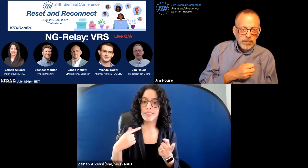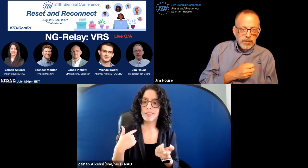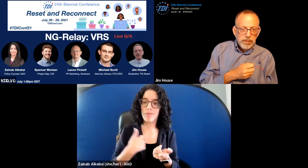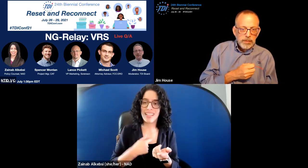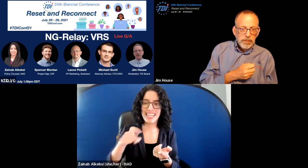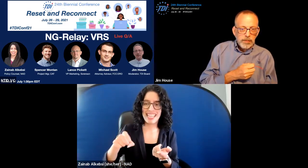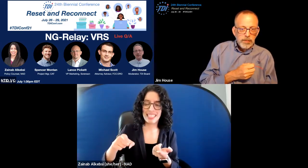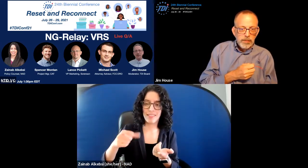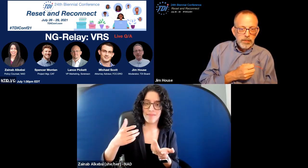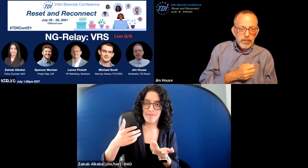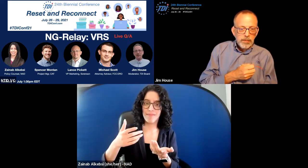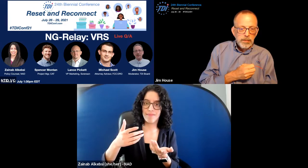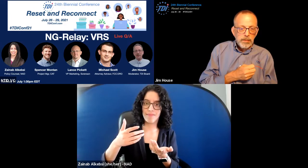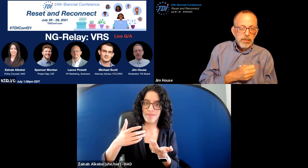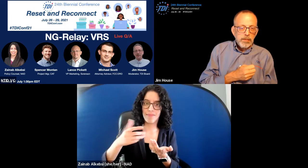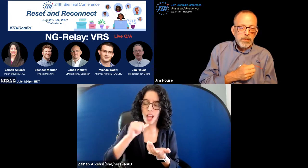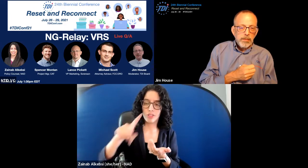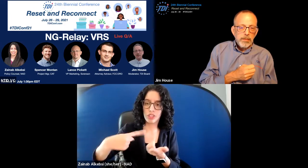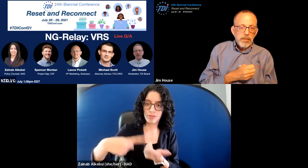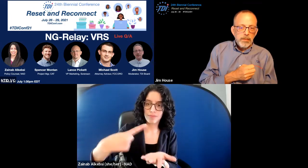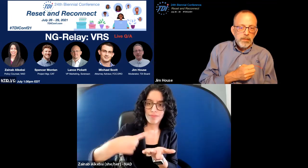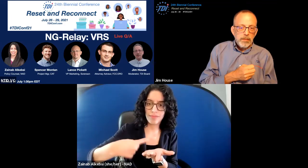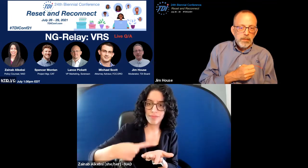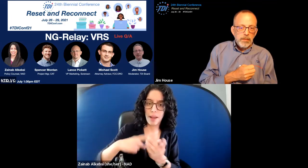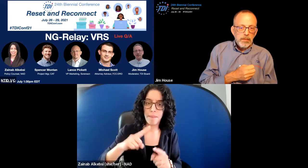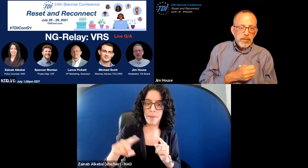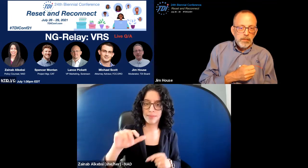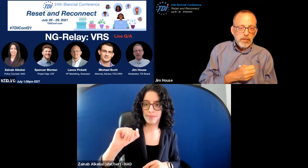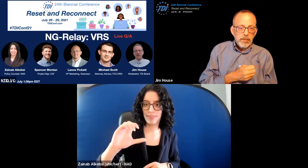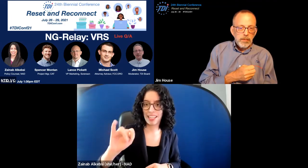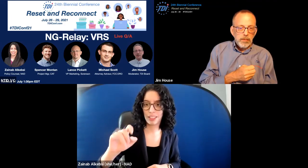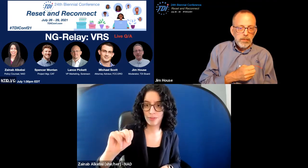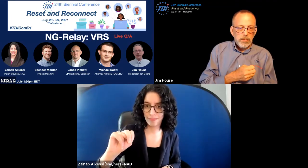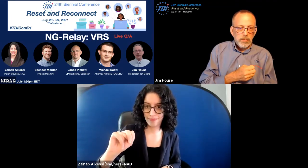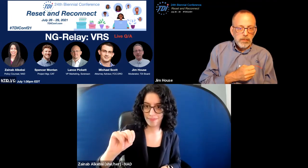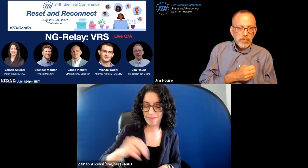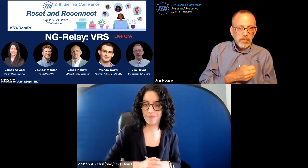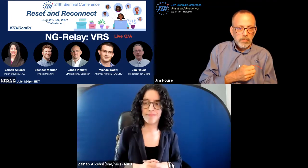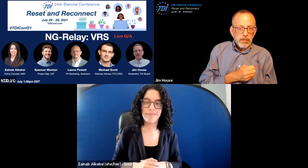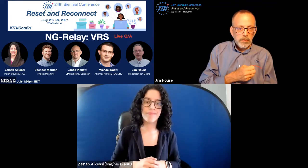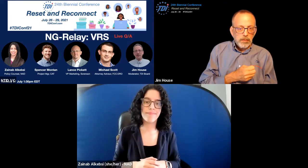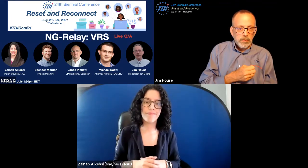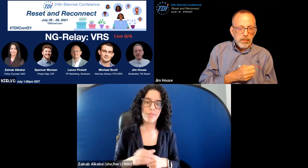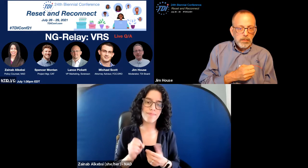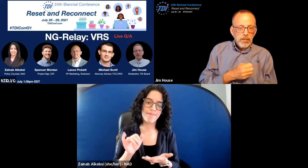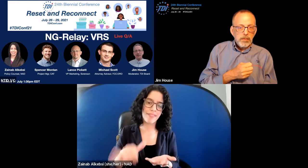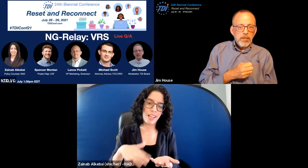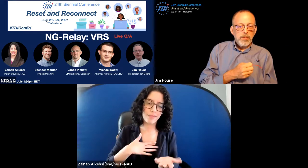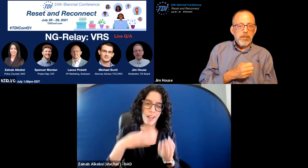great discussion, but we need not just to discuss, but take